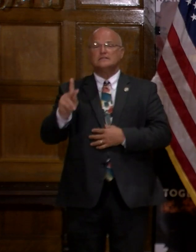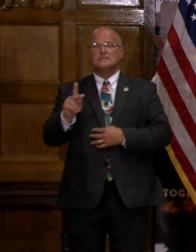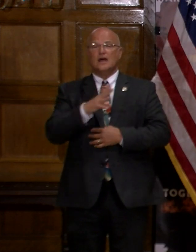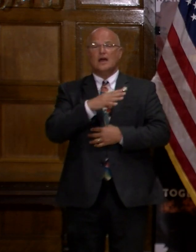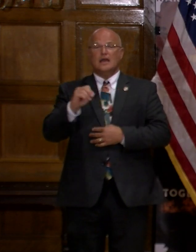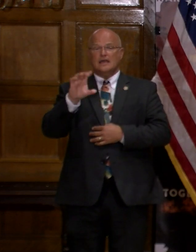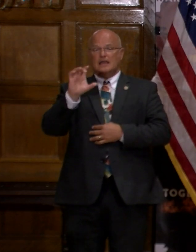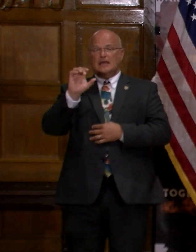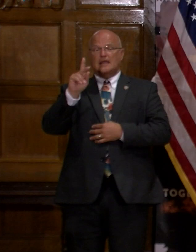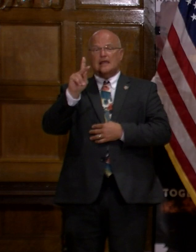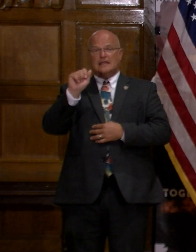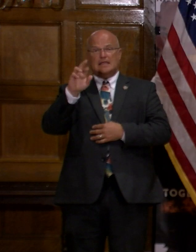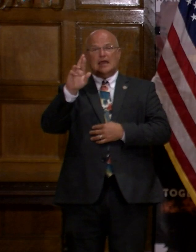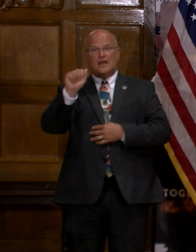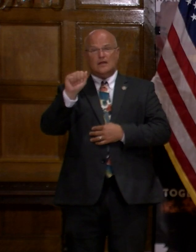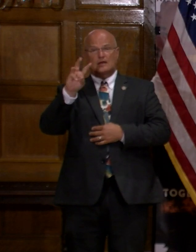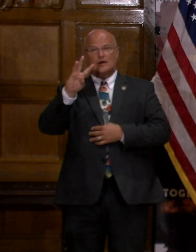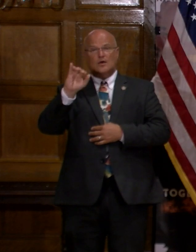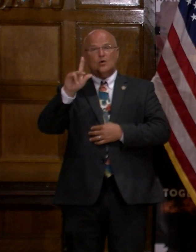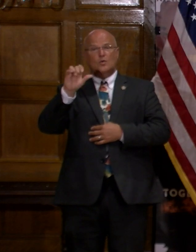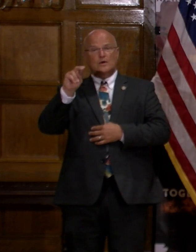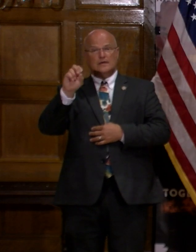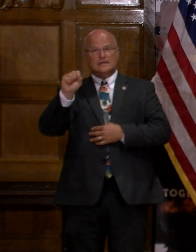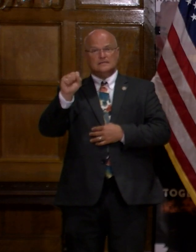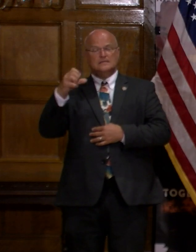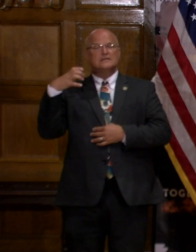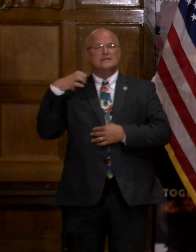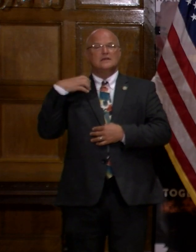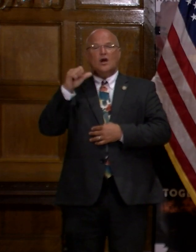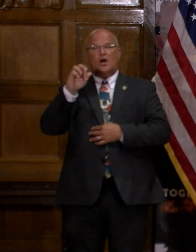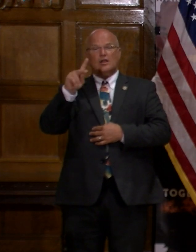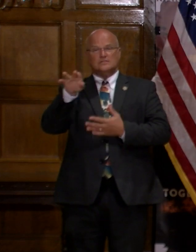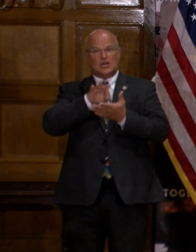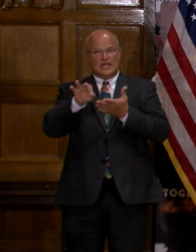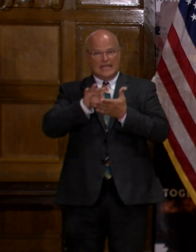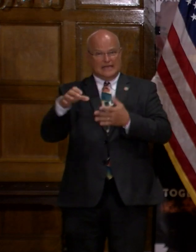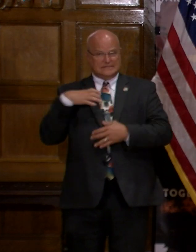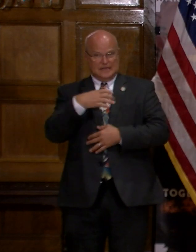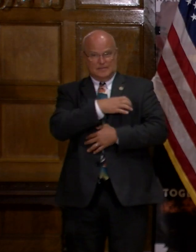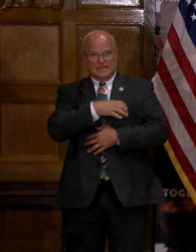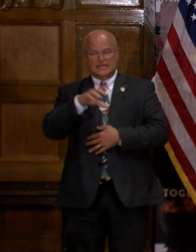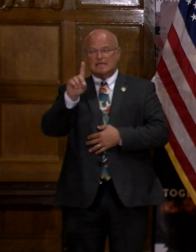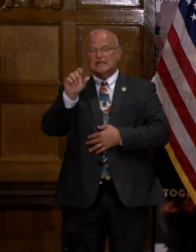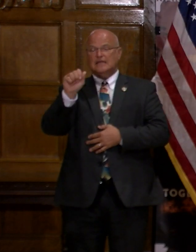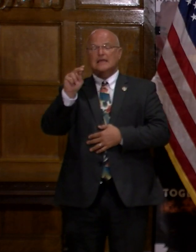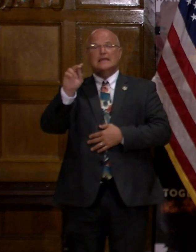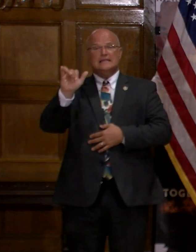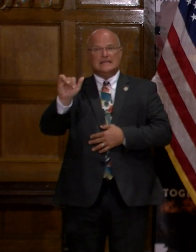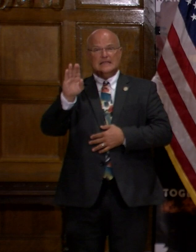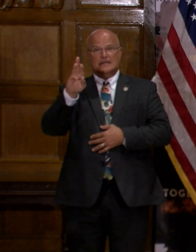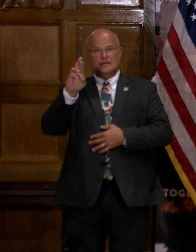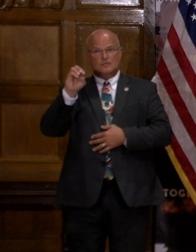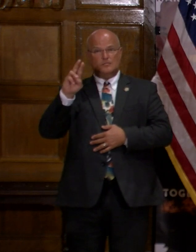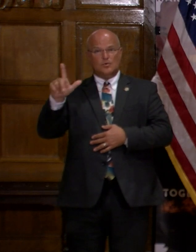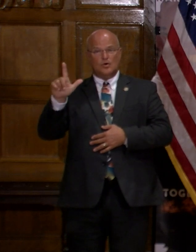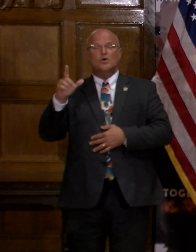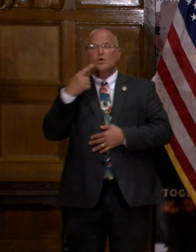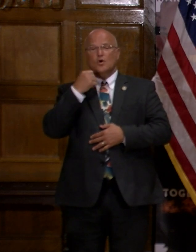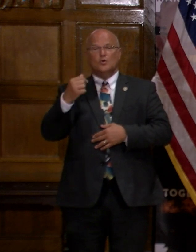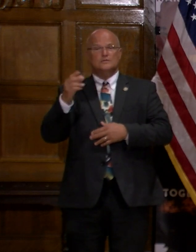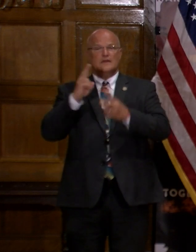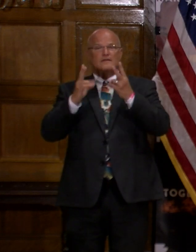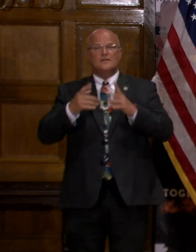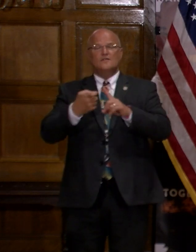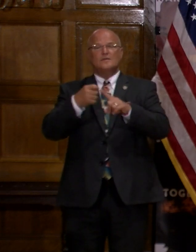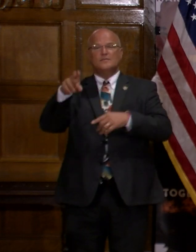then Kara Wilkins, who is chair of the Arkansas Counts Committee, and then Danny Burrell, who's a guest for us from